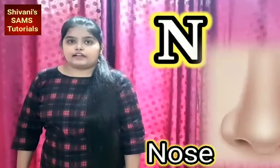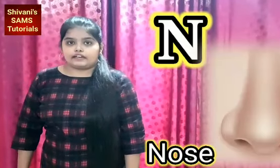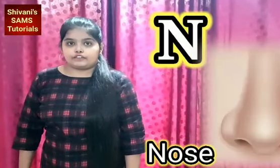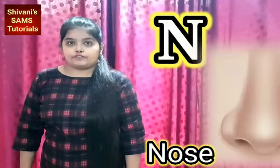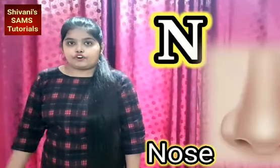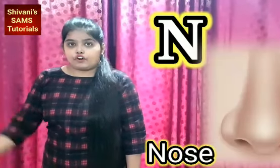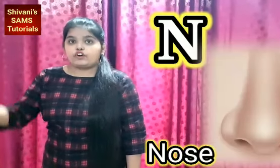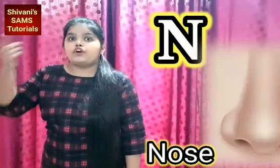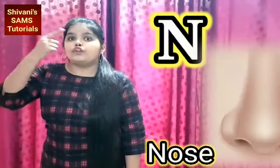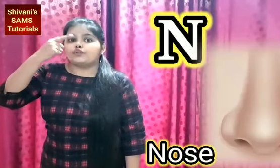N for